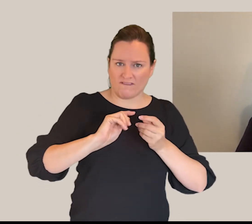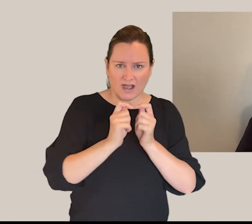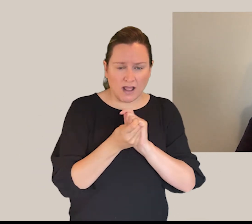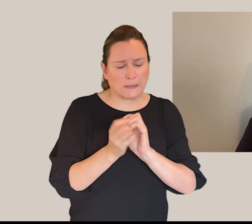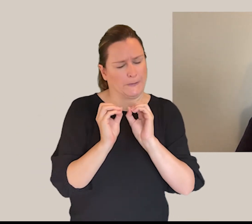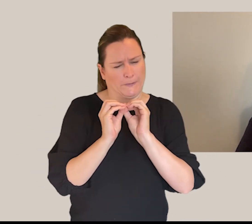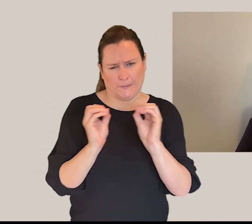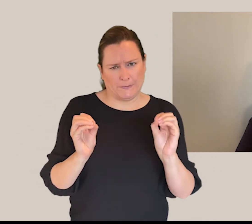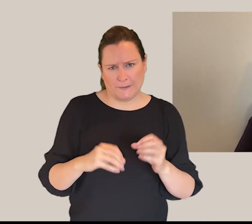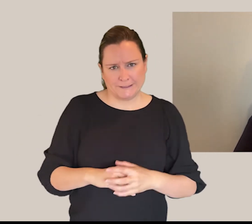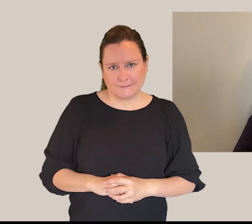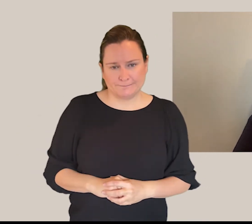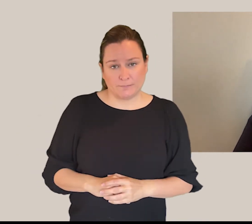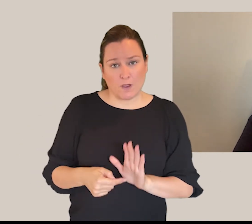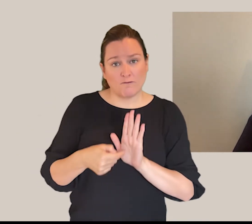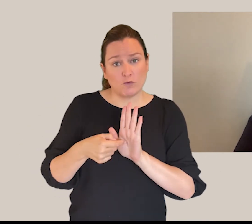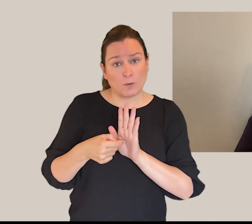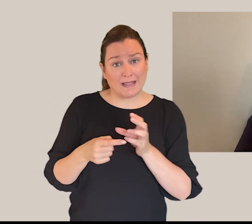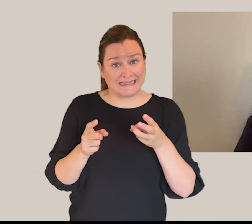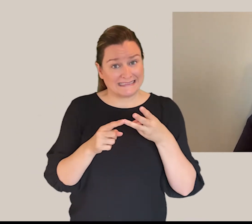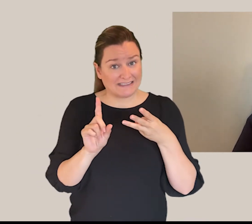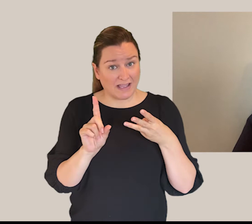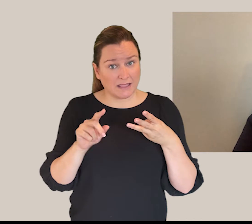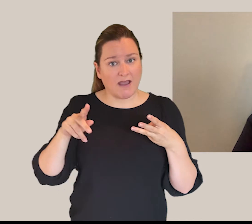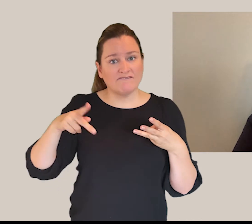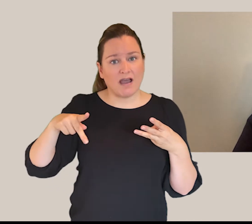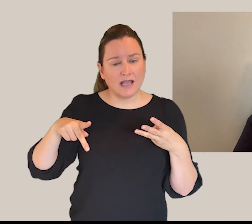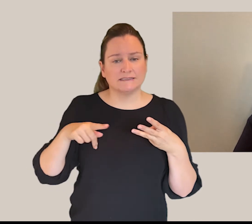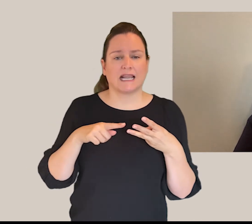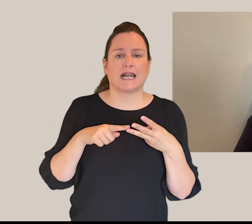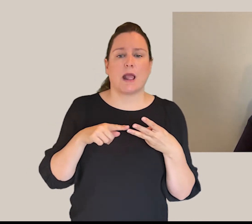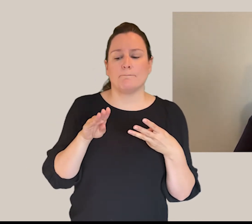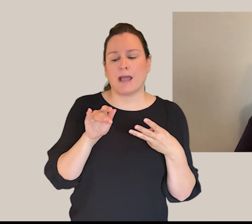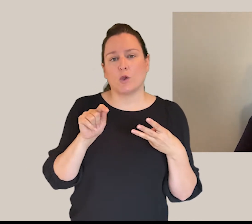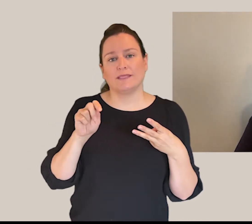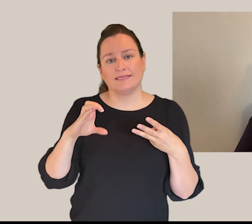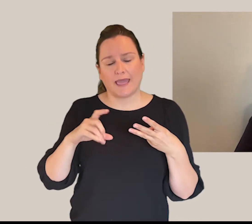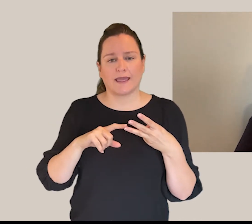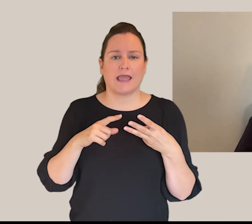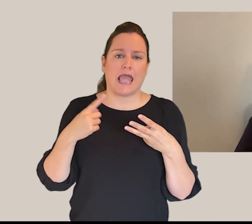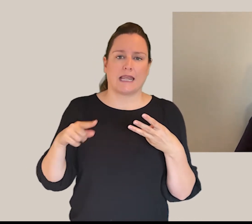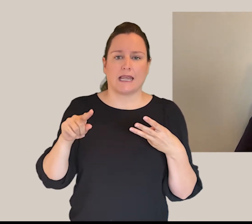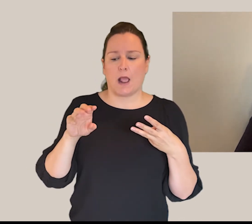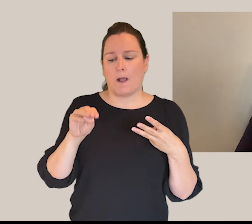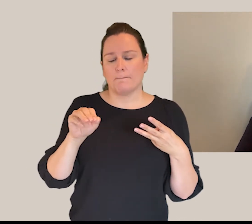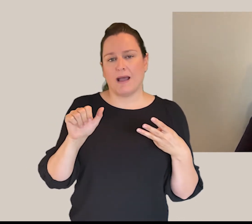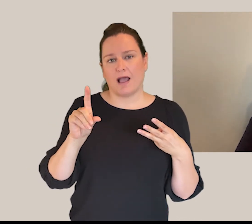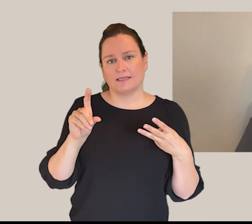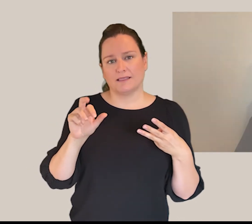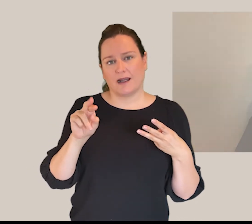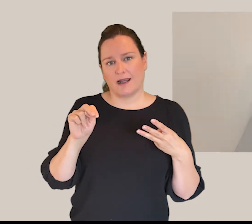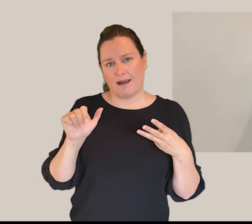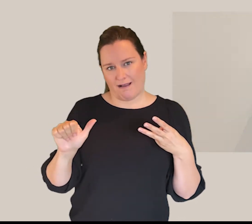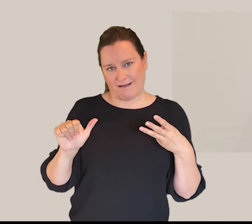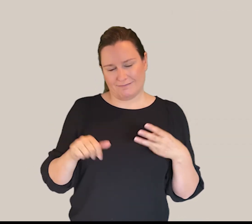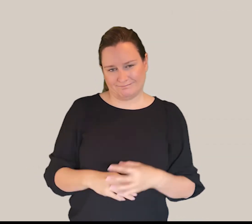recipient's DNA. Examples of this type of vaccine are Pfizer-BioNTech and